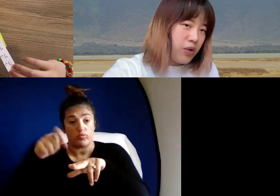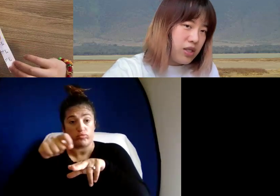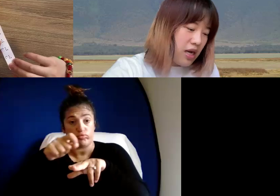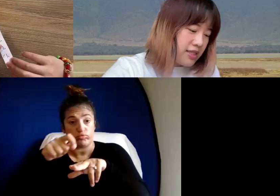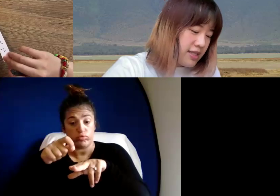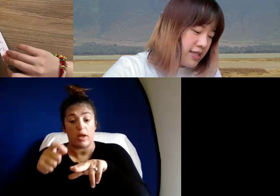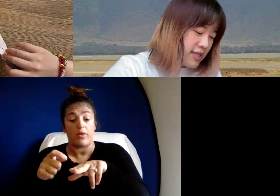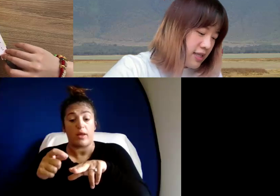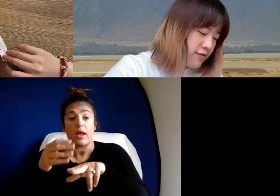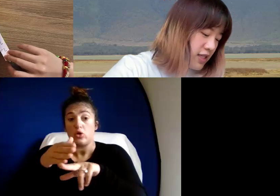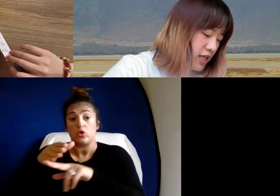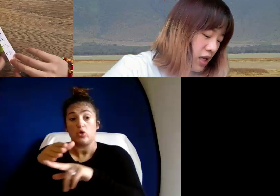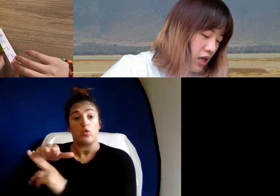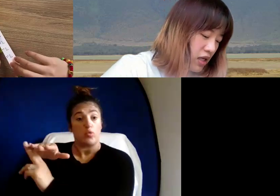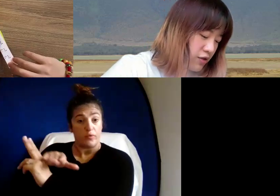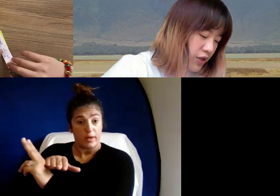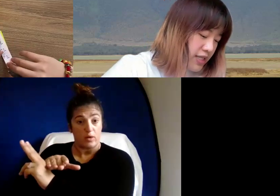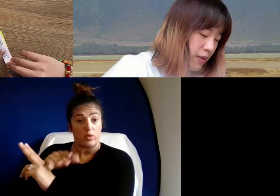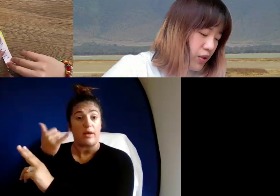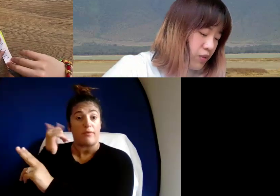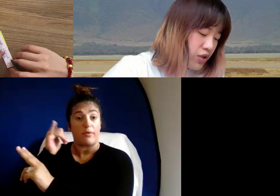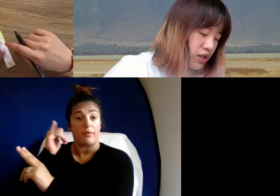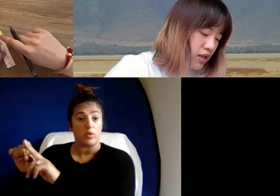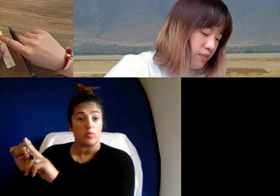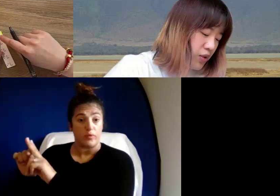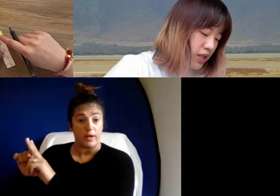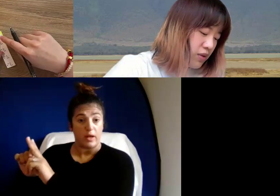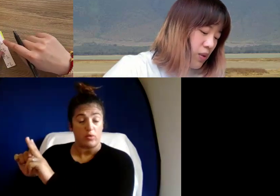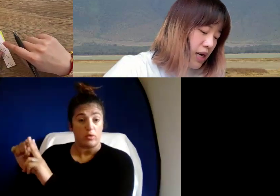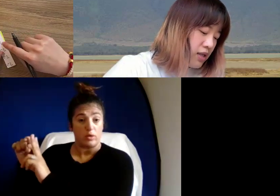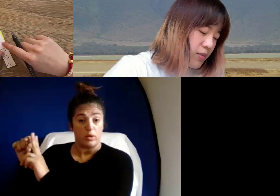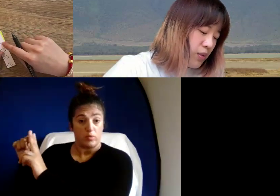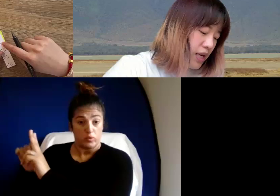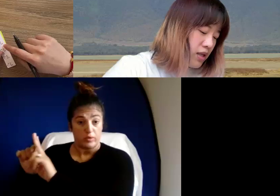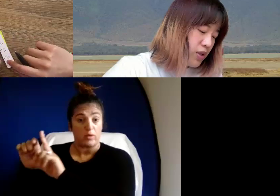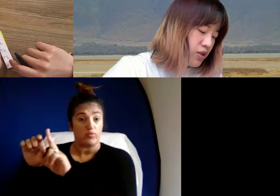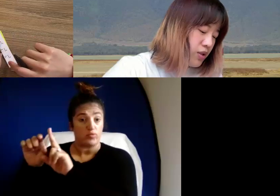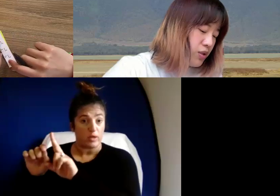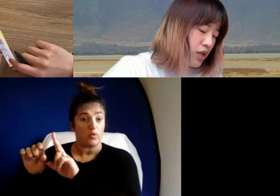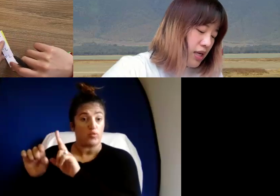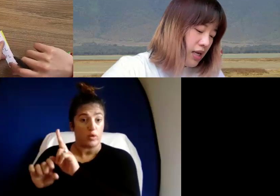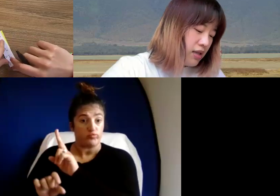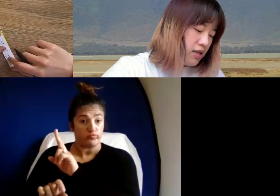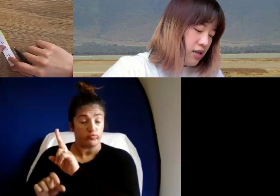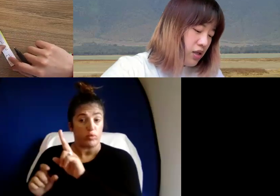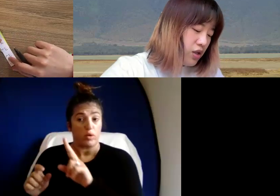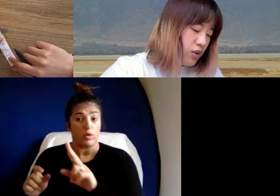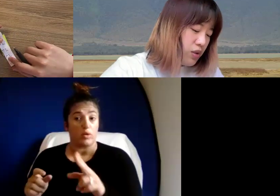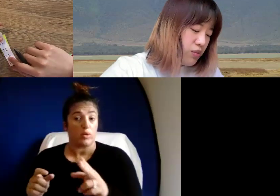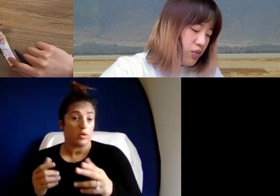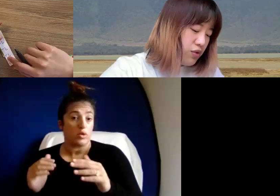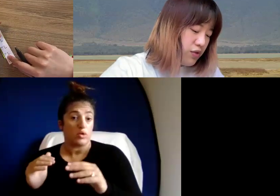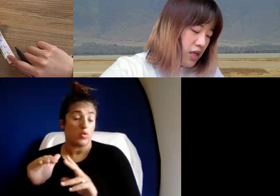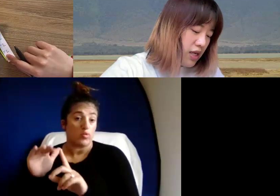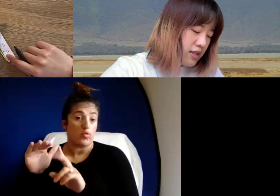you can poke the dots successfully. So for example, when you're done poking number one, number two, and you